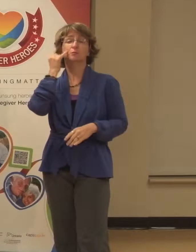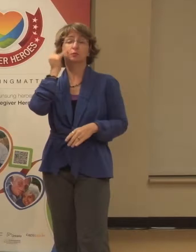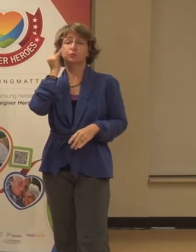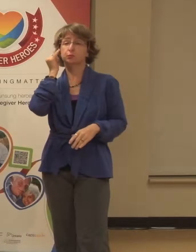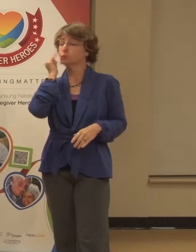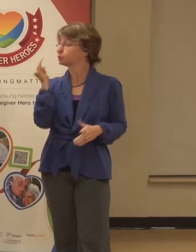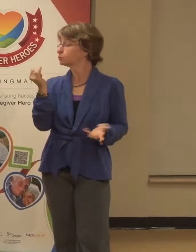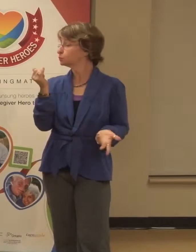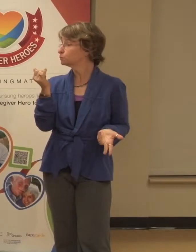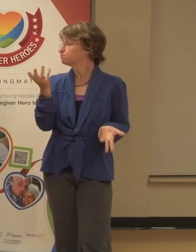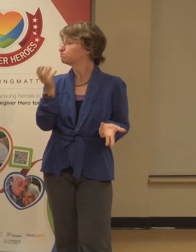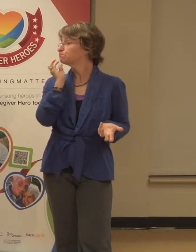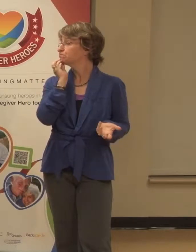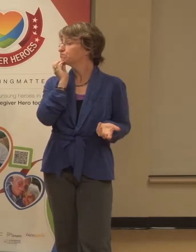are